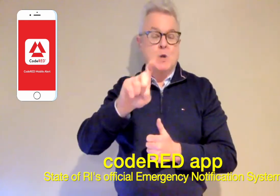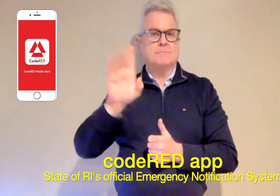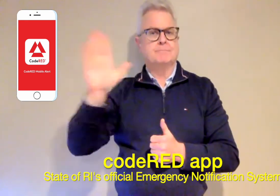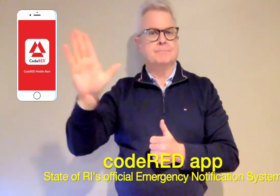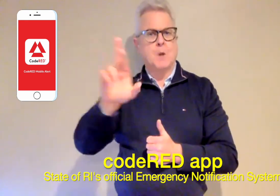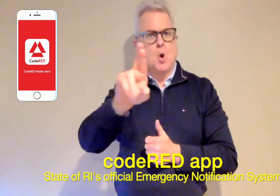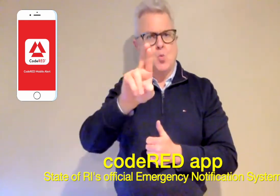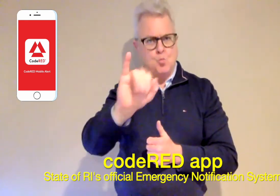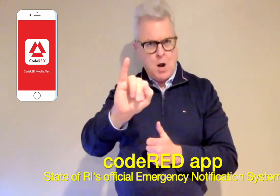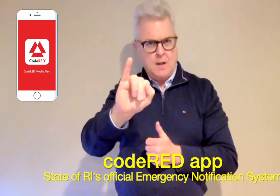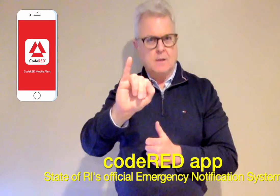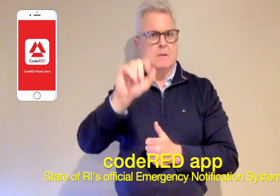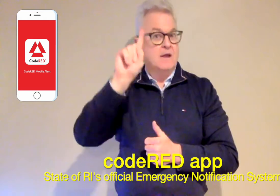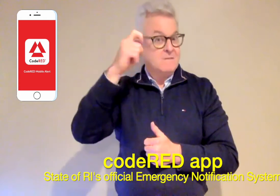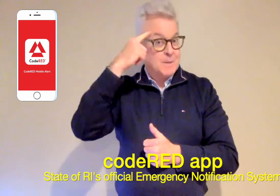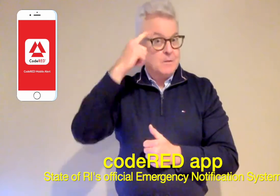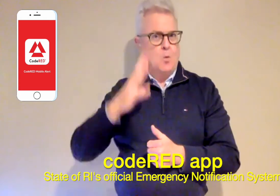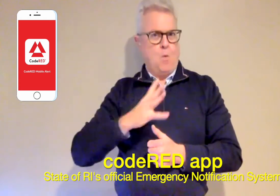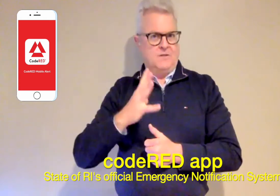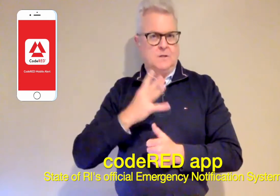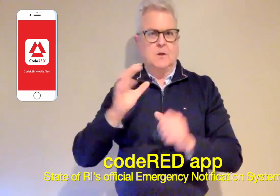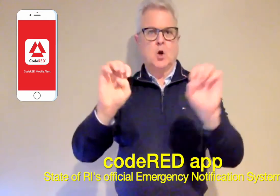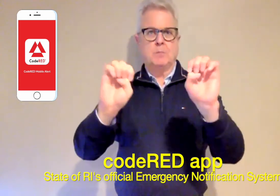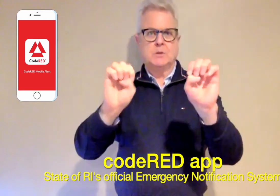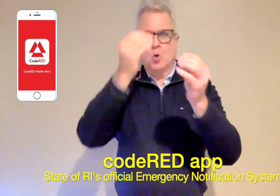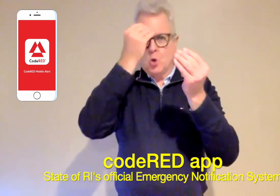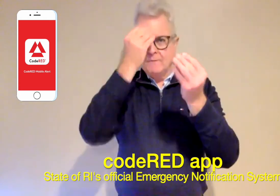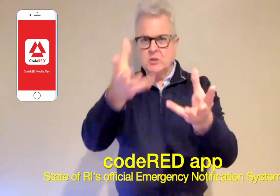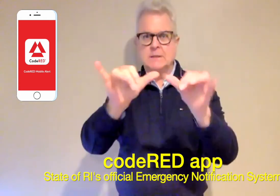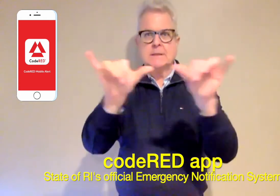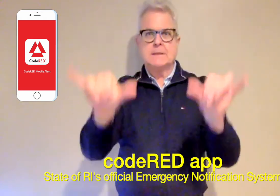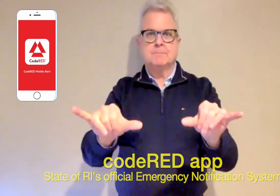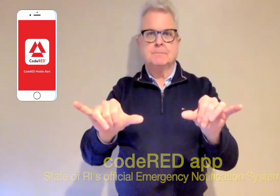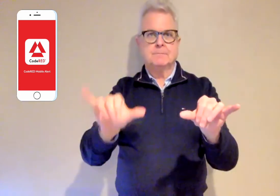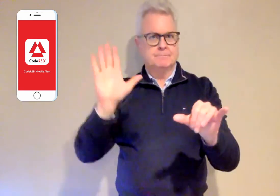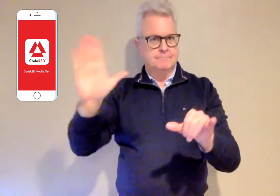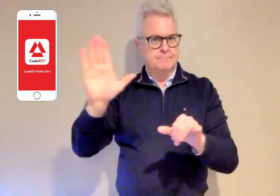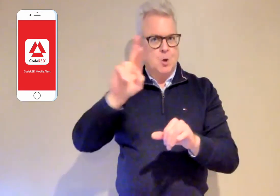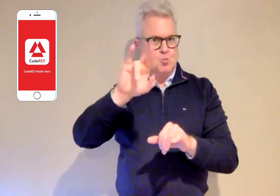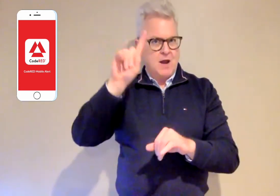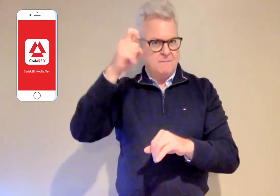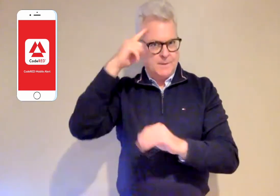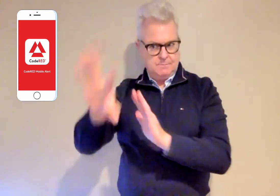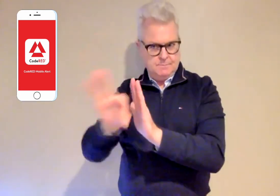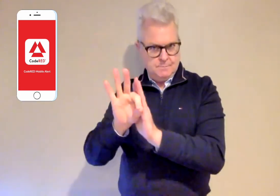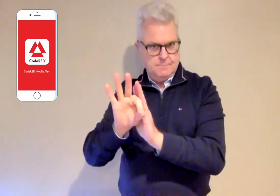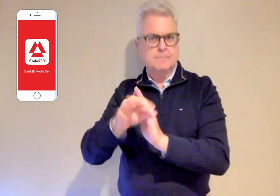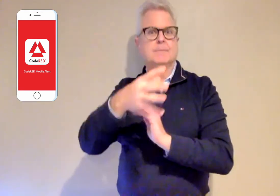Now, Code Red is an app that is officially recognized by the Rhode Island federal government for the state of